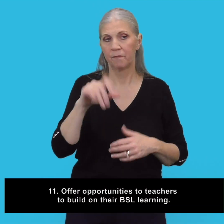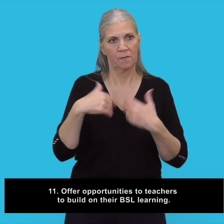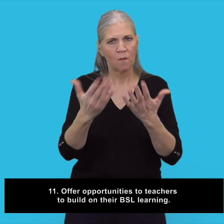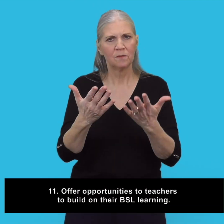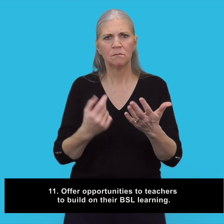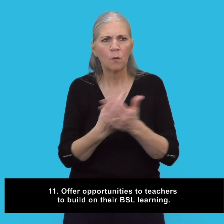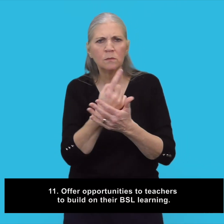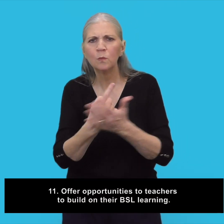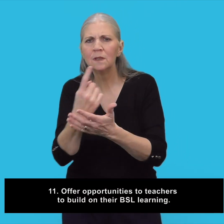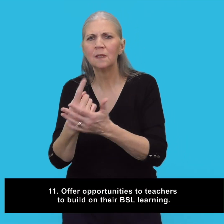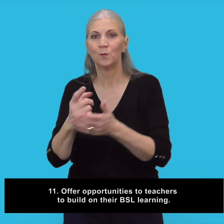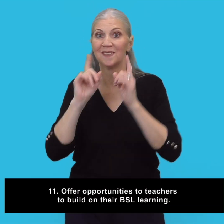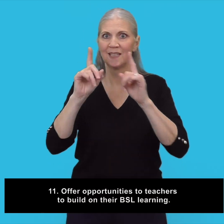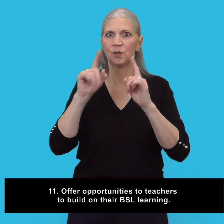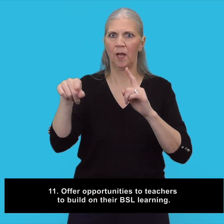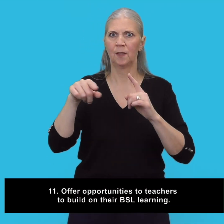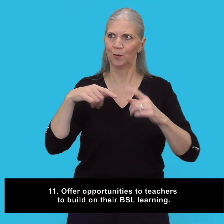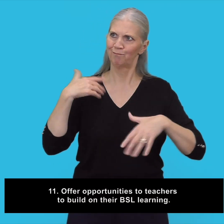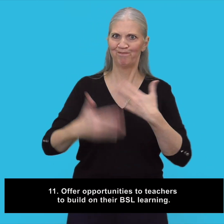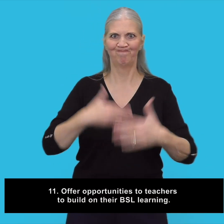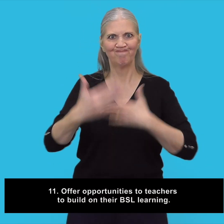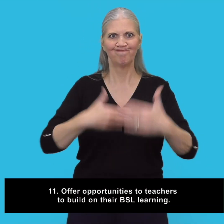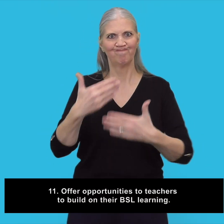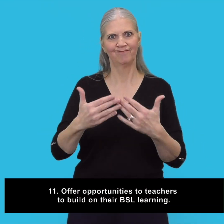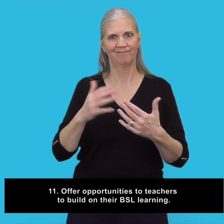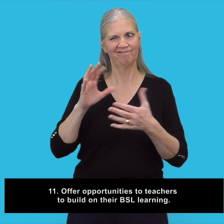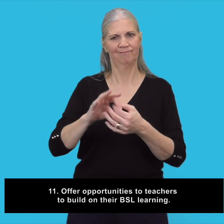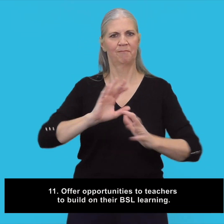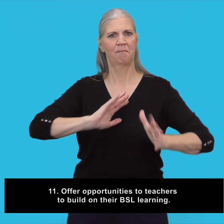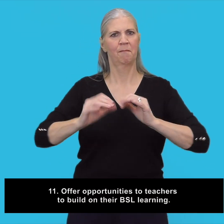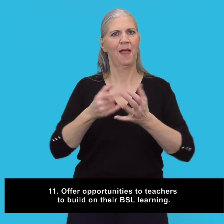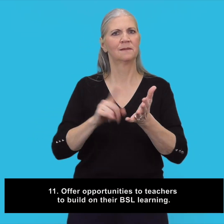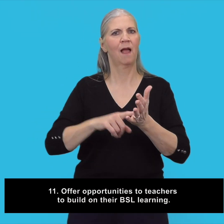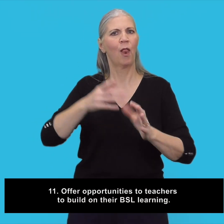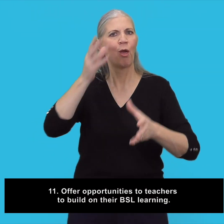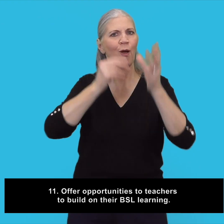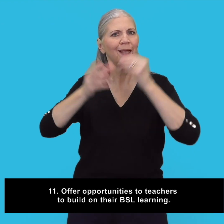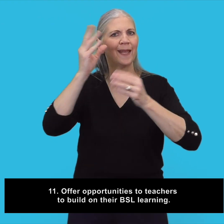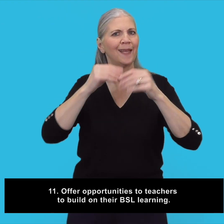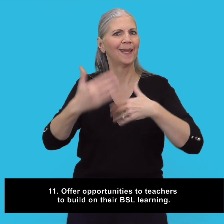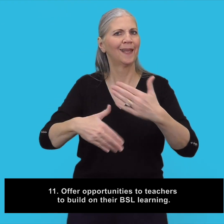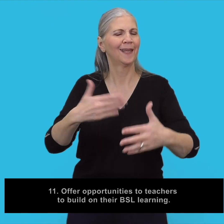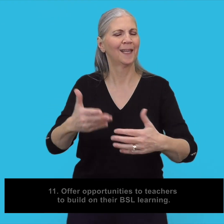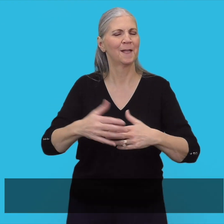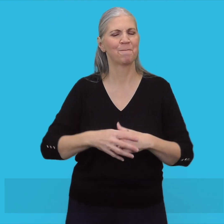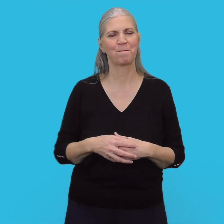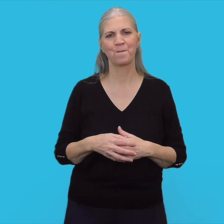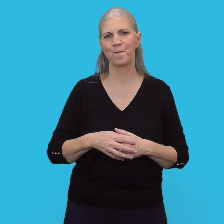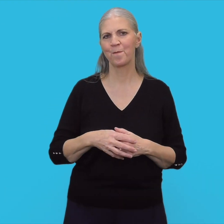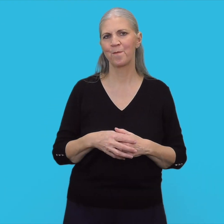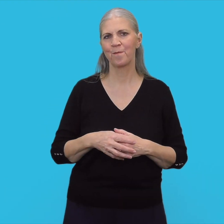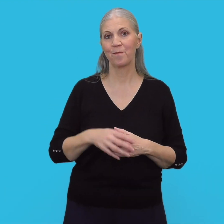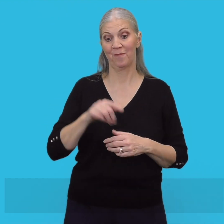Number 11. Offer opportunities to teachers to build on their BSL learning.